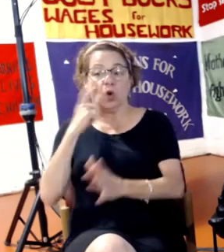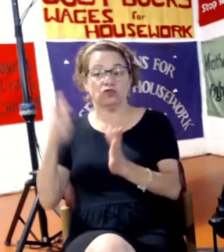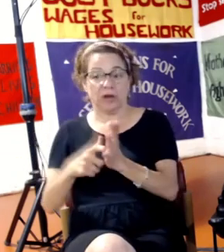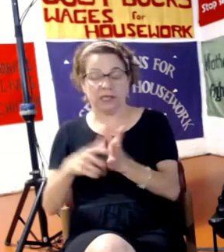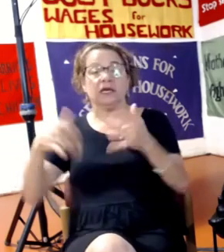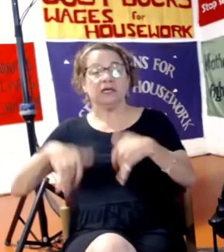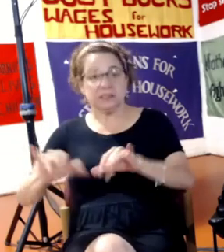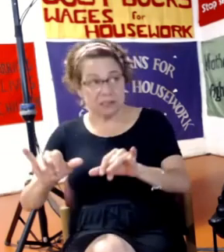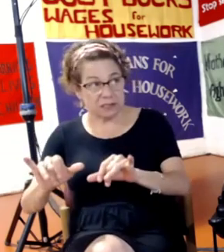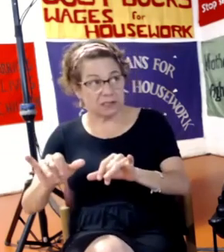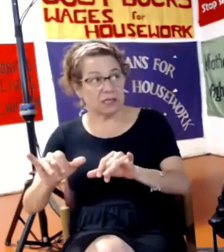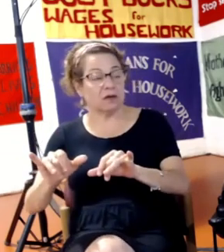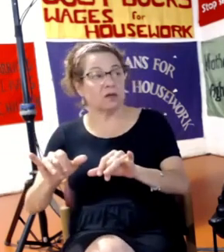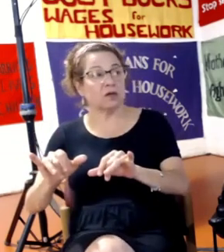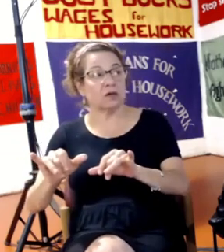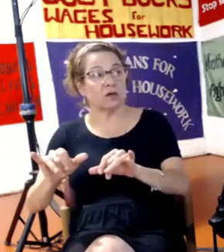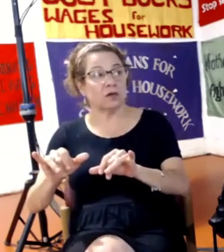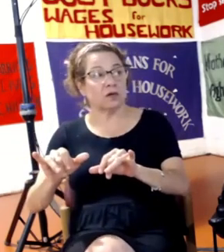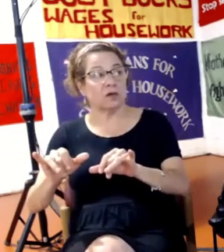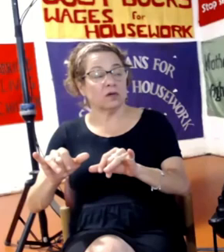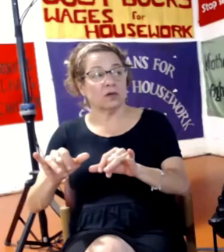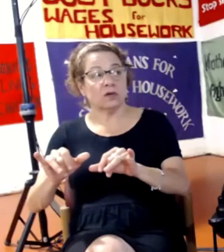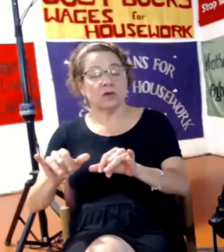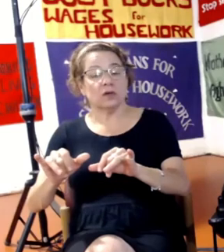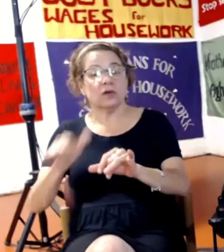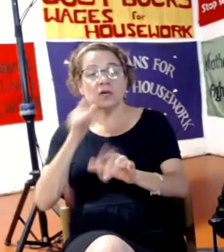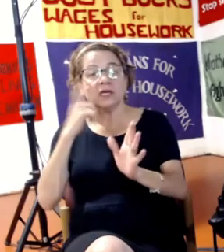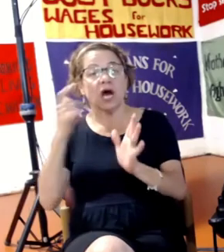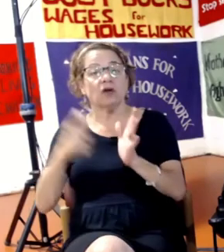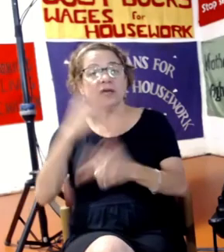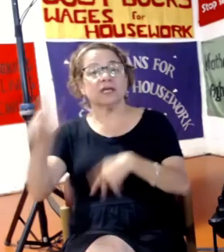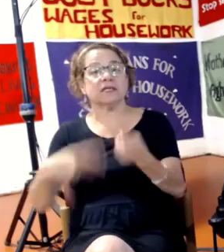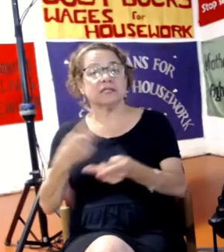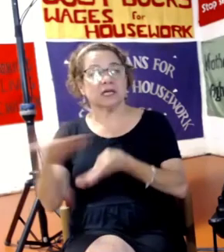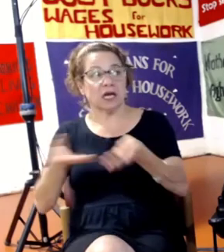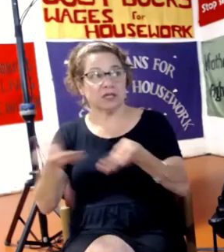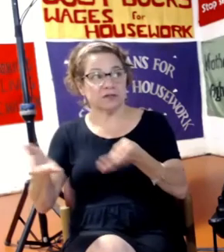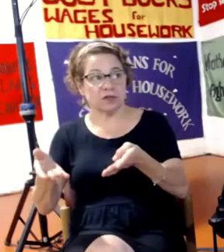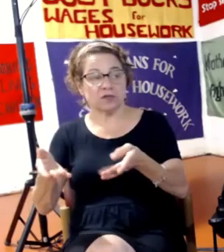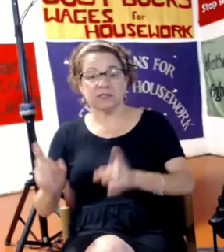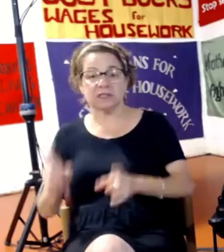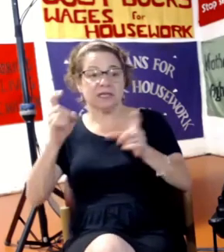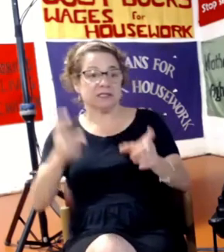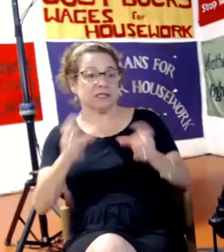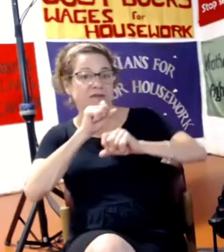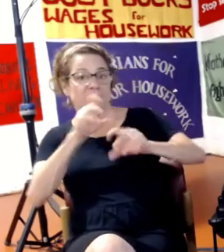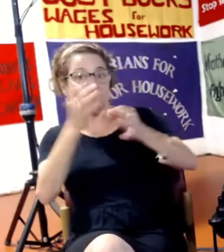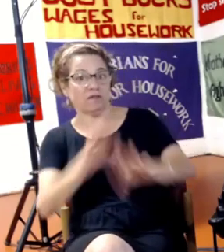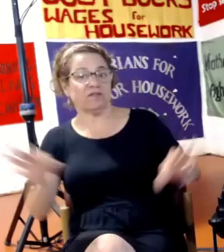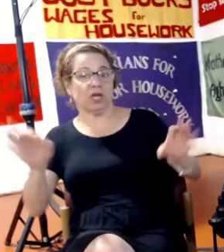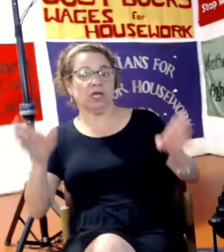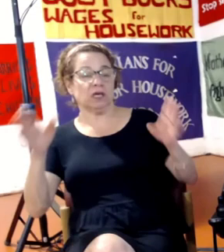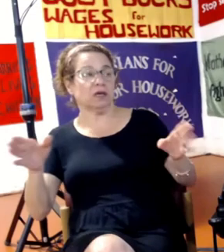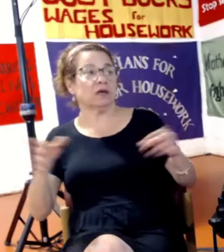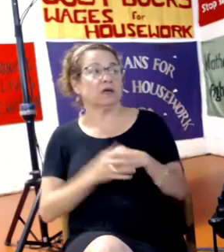still more meanly of the kind of service which is given for nothing. Well, our services are